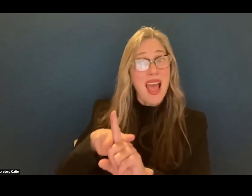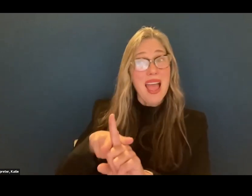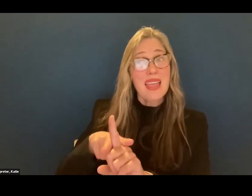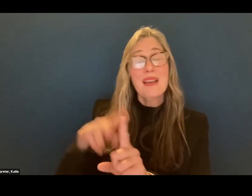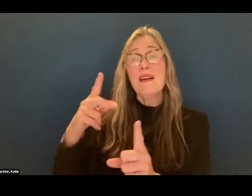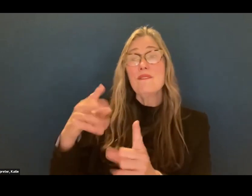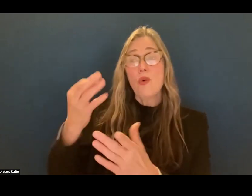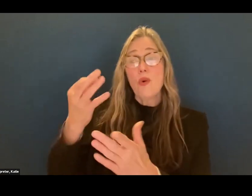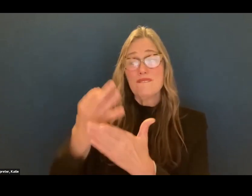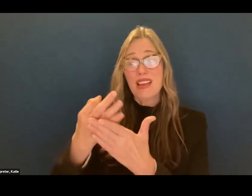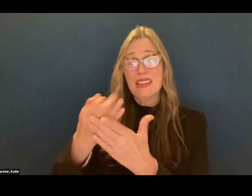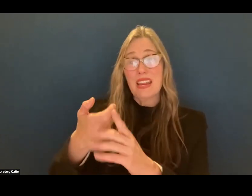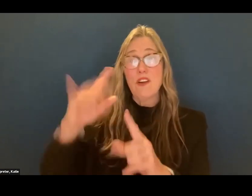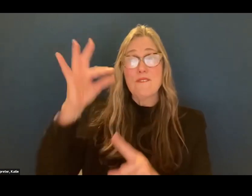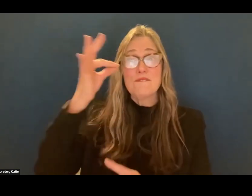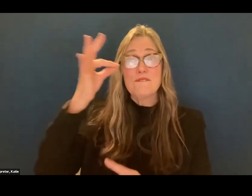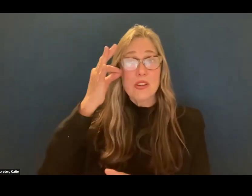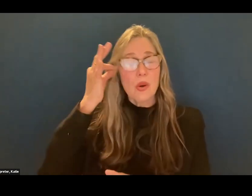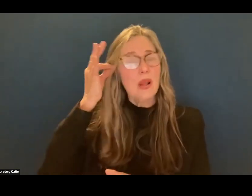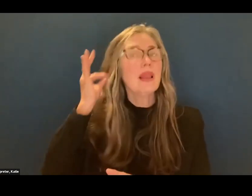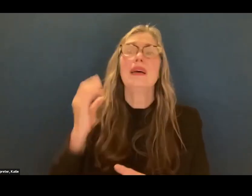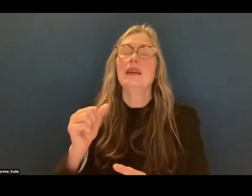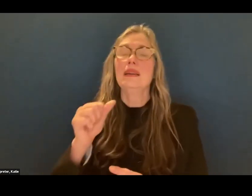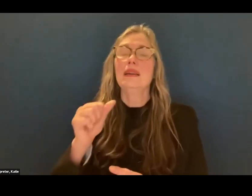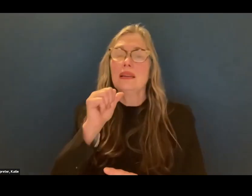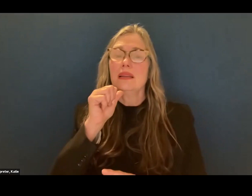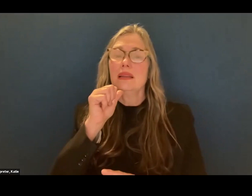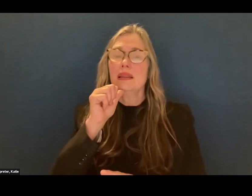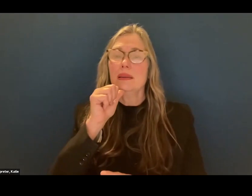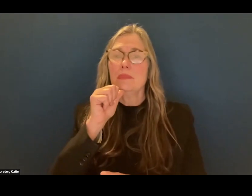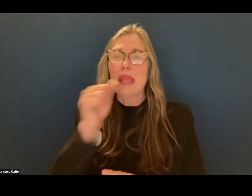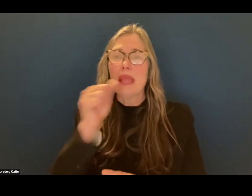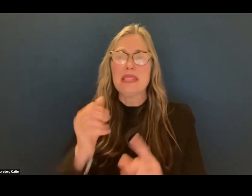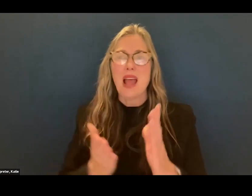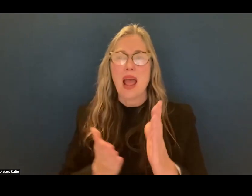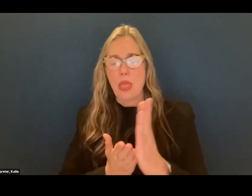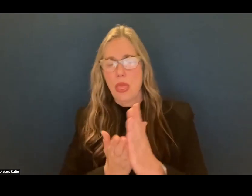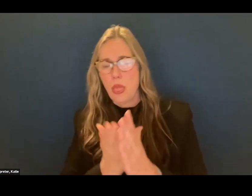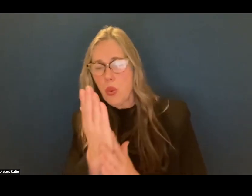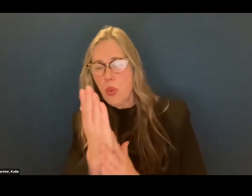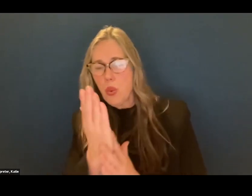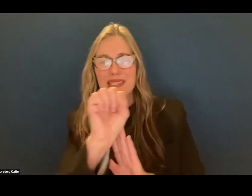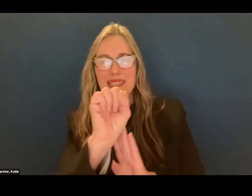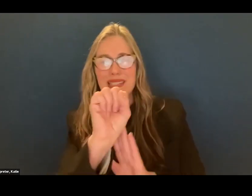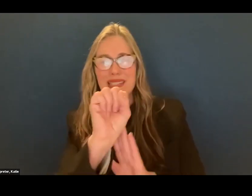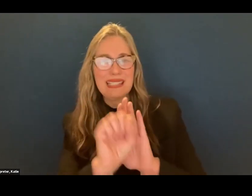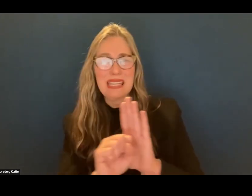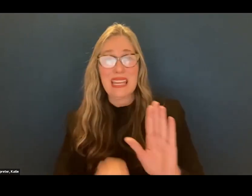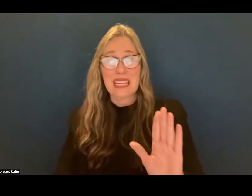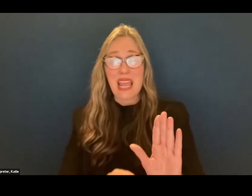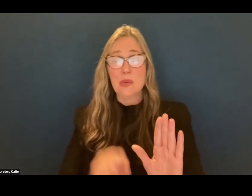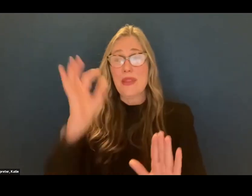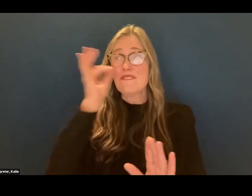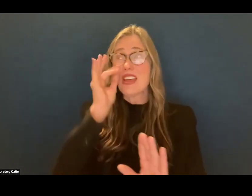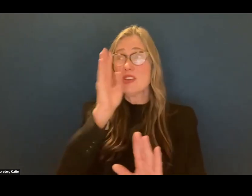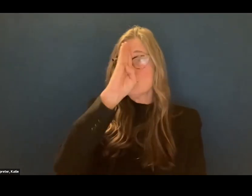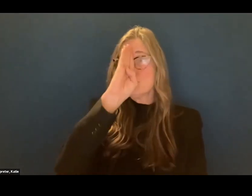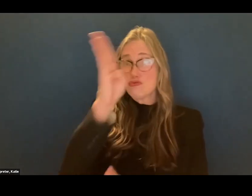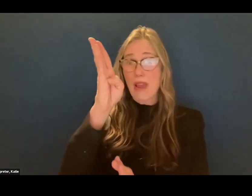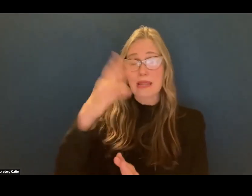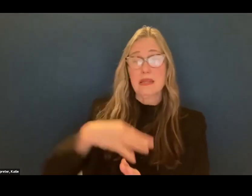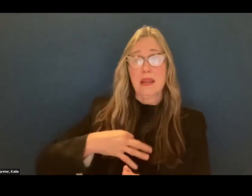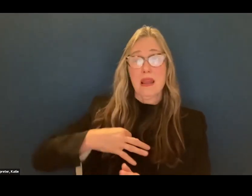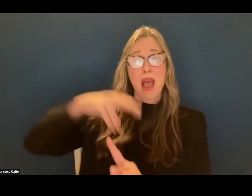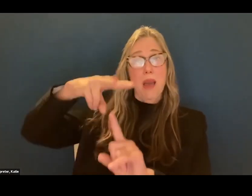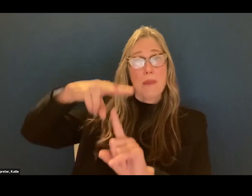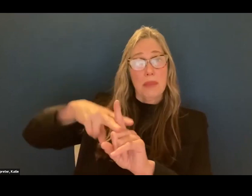funding that may not necessarily be a pass-through to the state? So can we apply directly to those funding things that